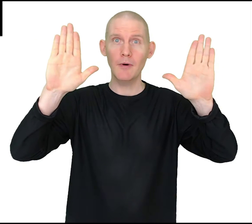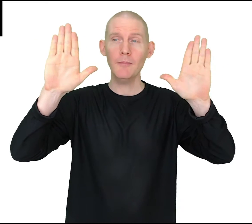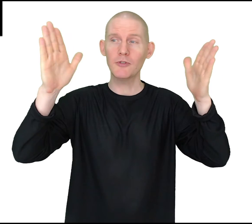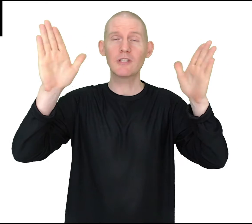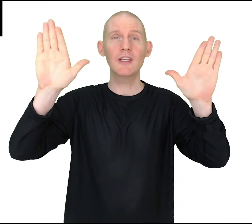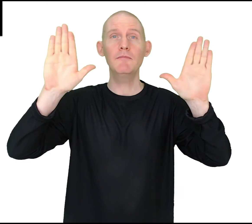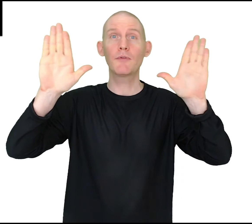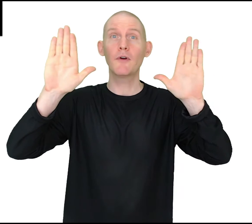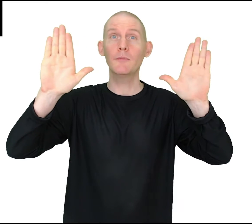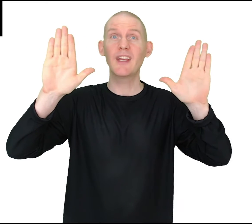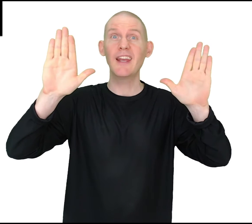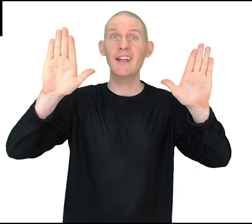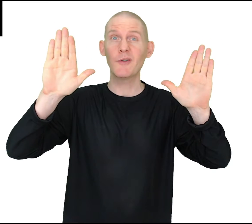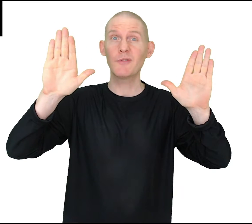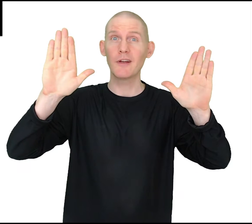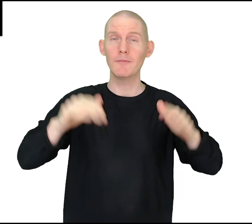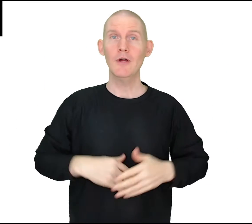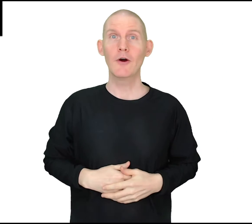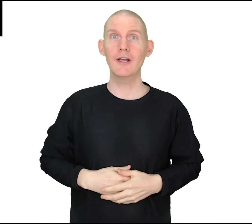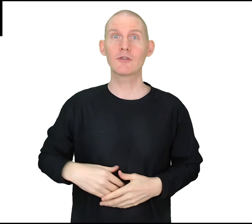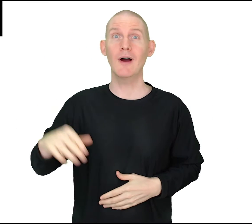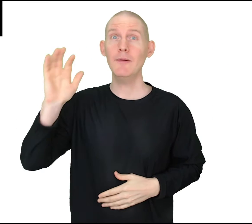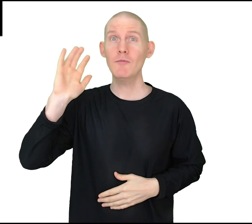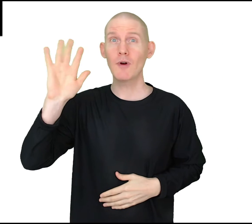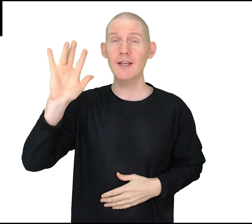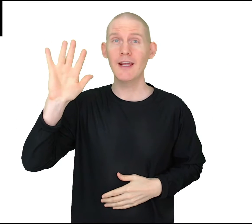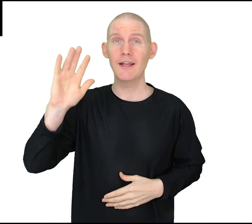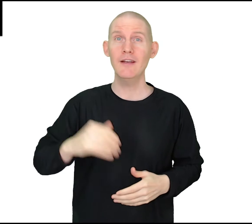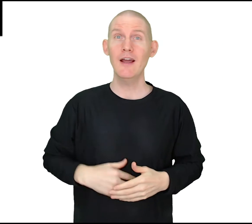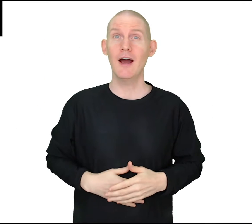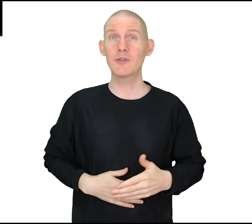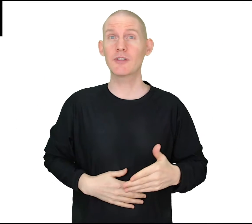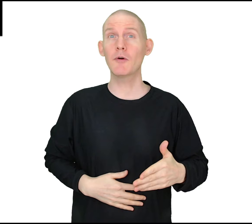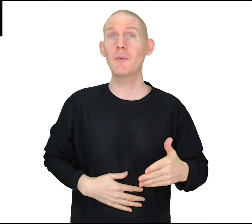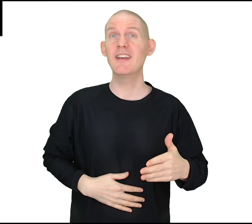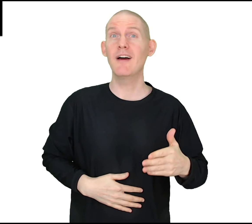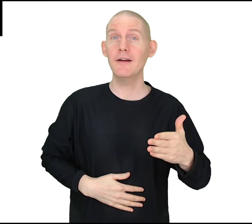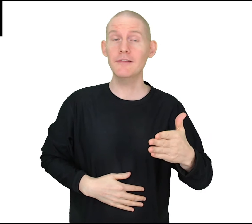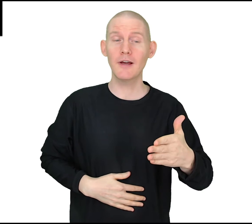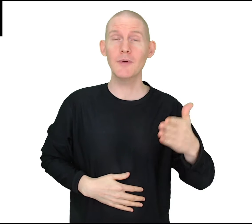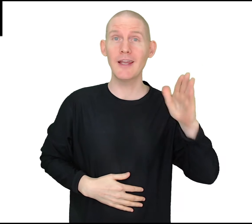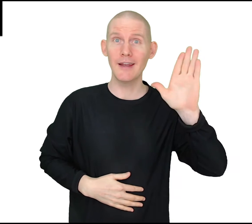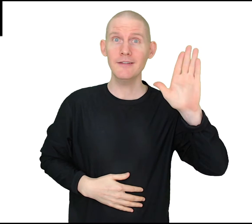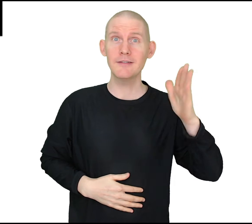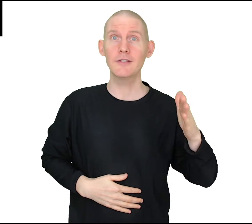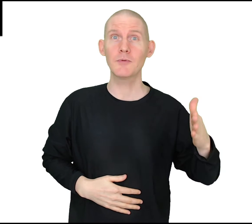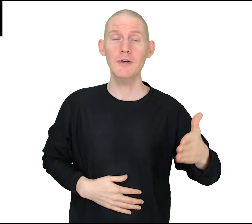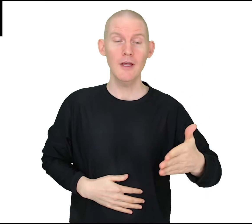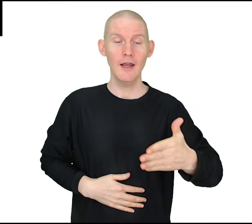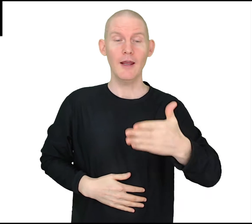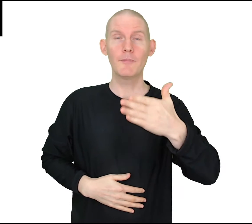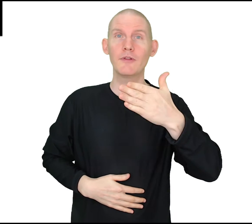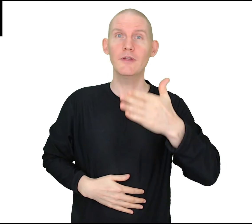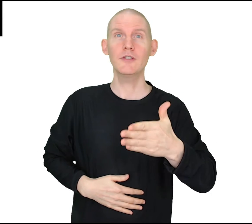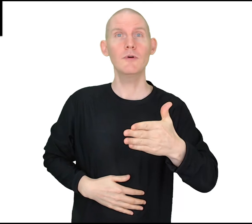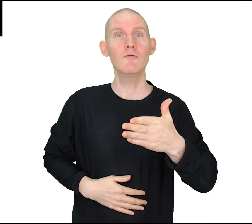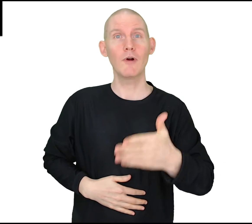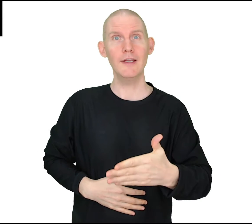just leave the thumbs hanging out there. Okay, so I'm right-handed. I'm going to start with my non-dominant hand, this one, and put this one right